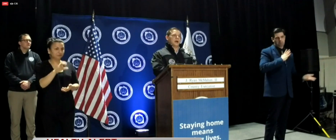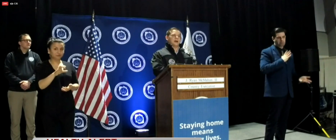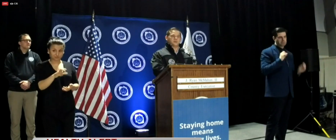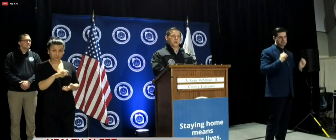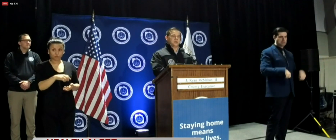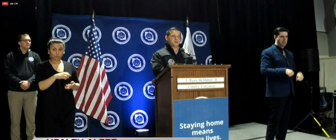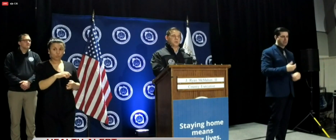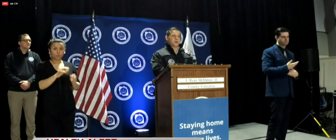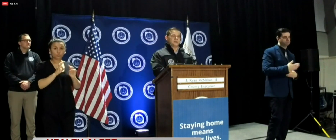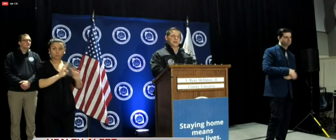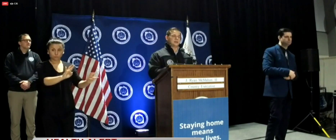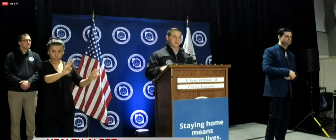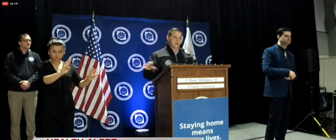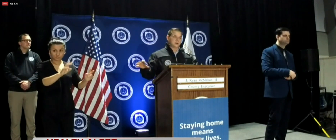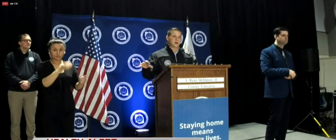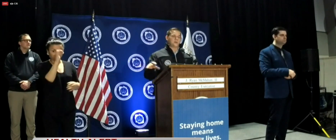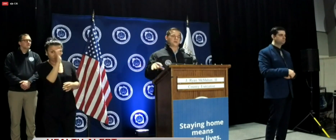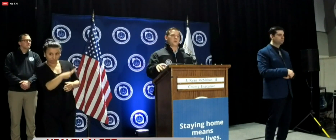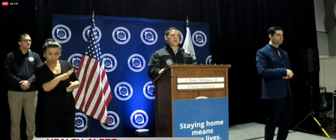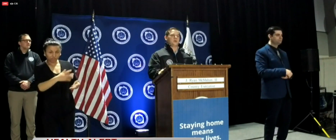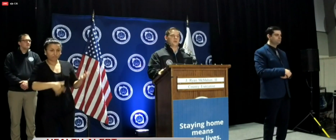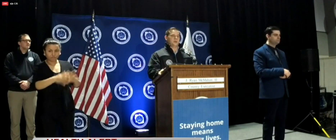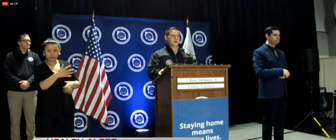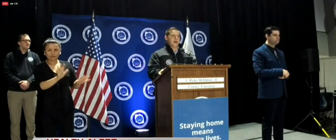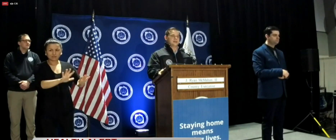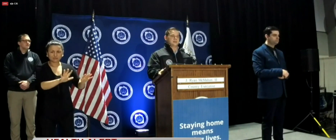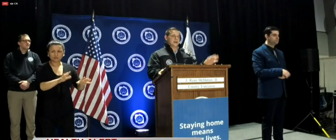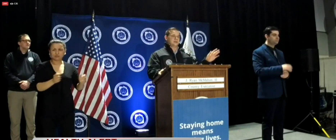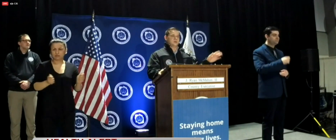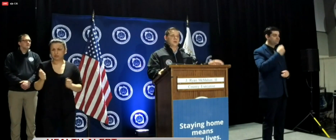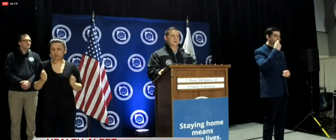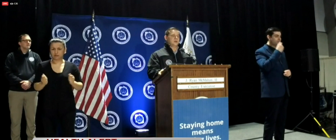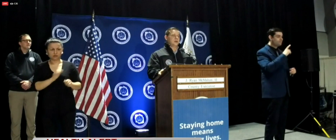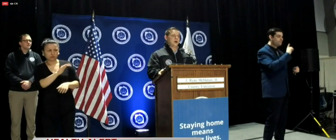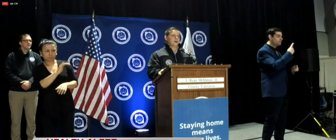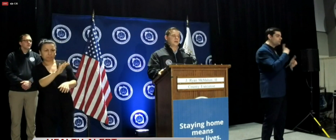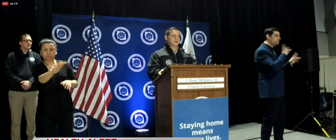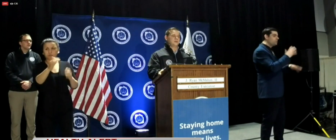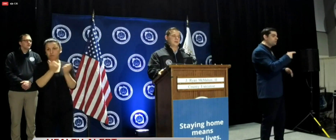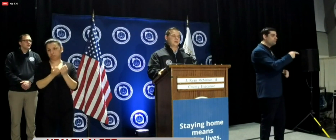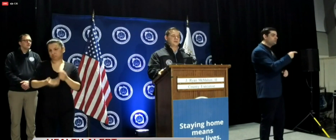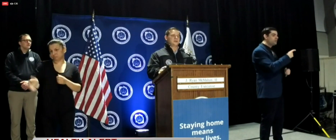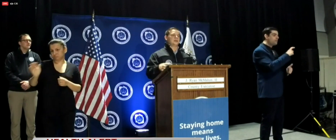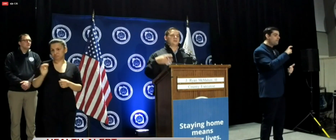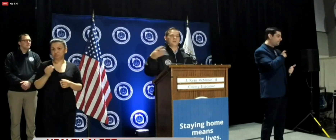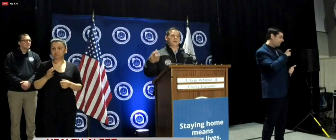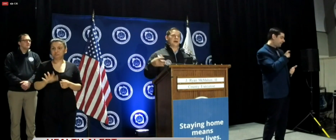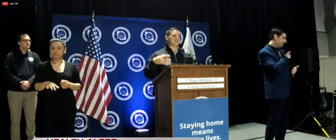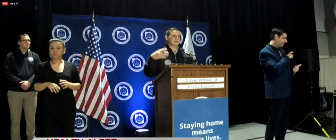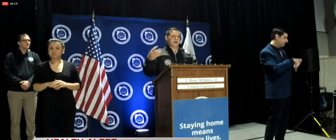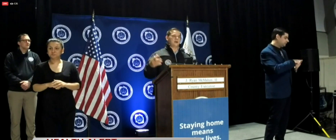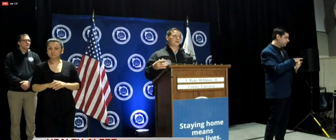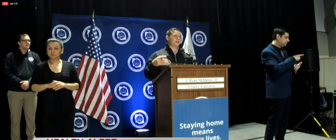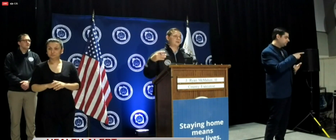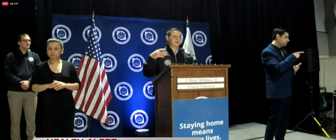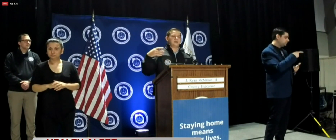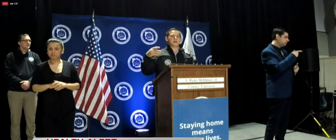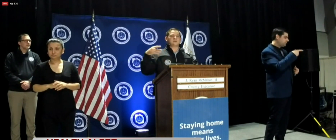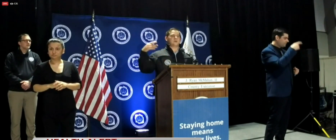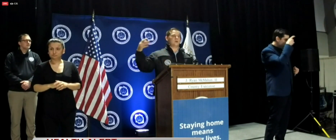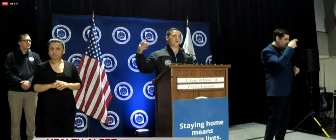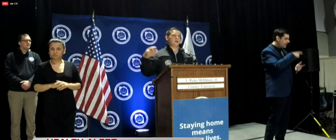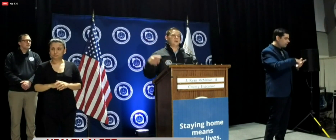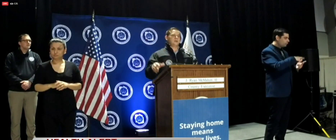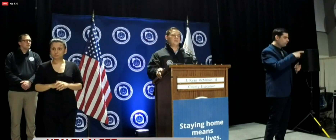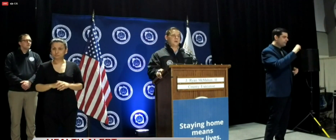first responders part of those parades. I had a call this morning with them, asked them not to do it, even though, because they're getting people asking. I heard in the town